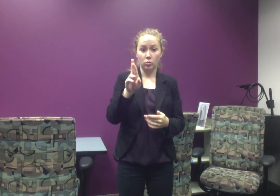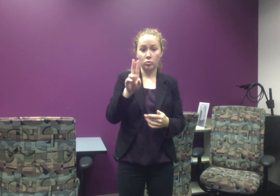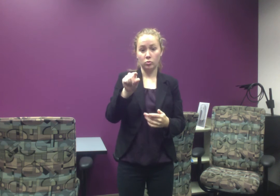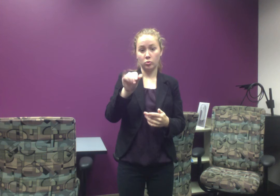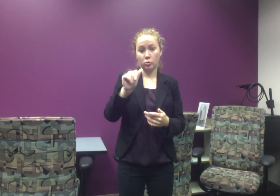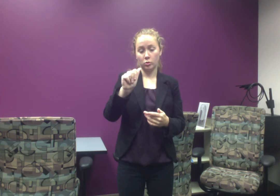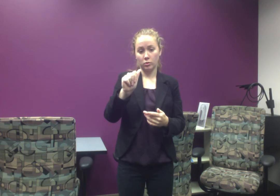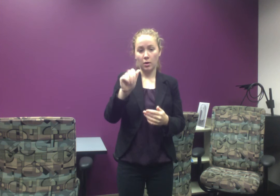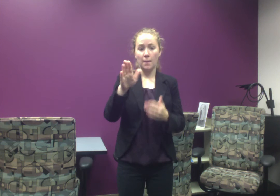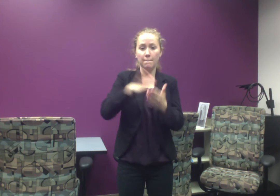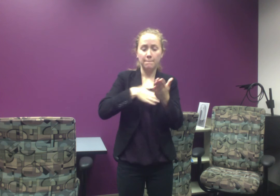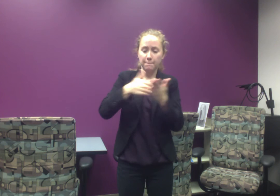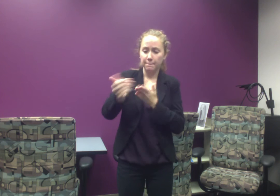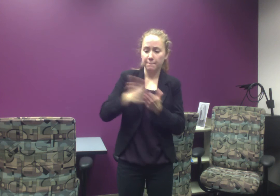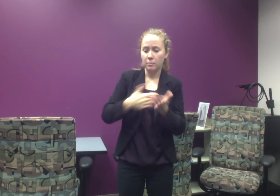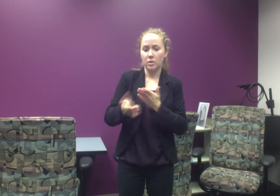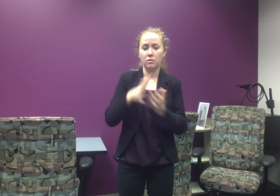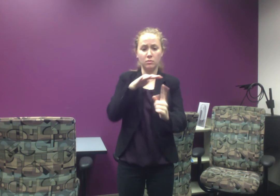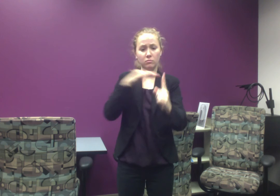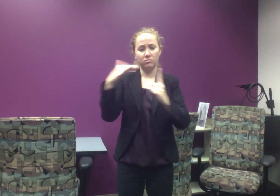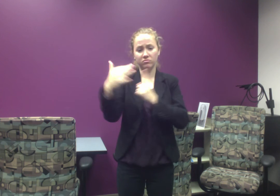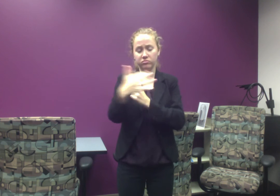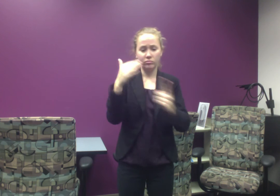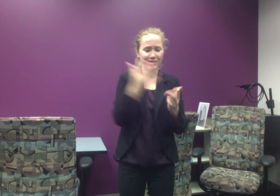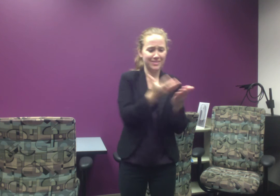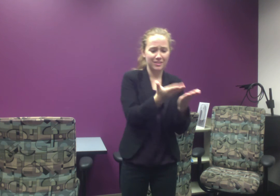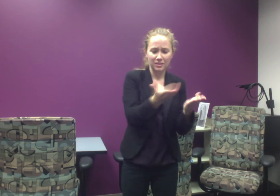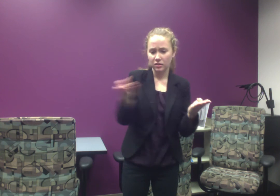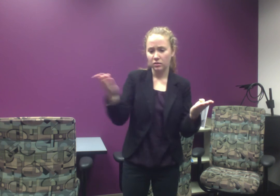This one, they made a postage stamp from.